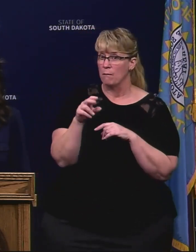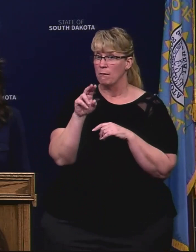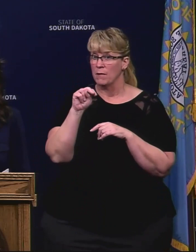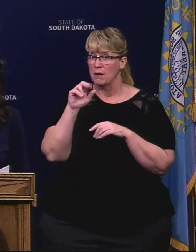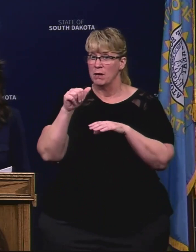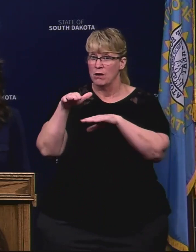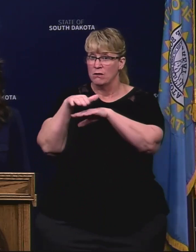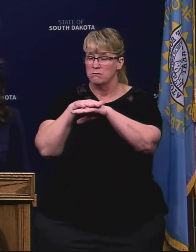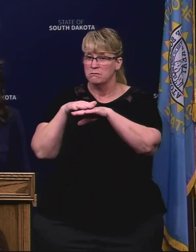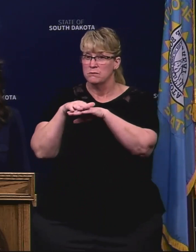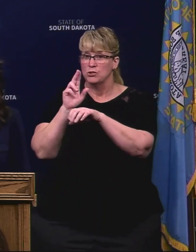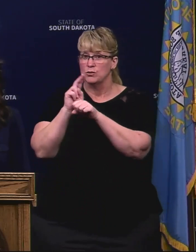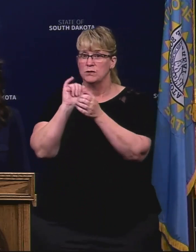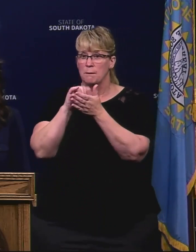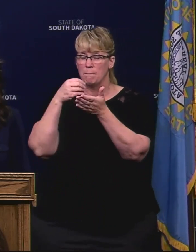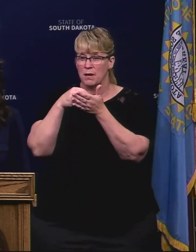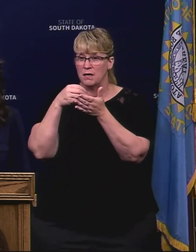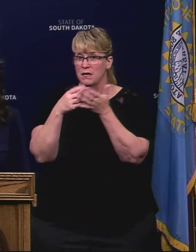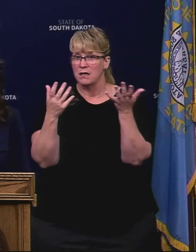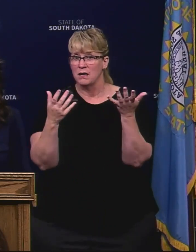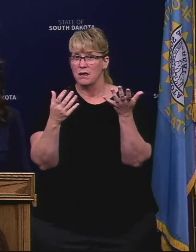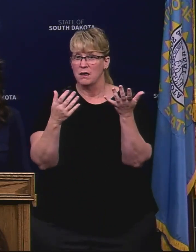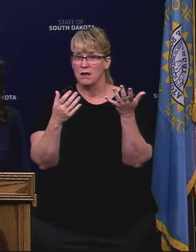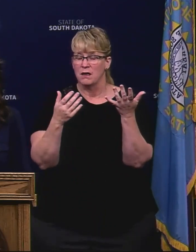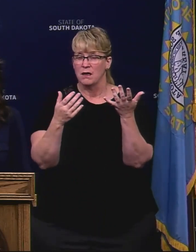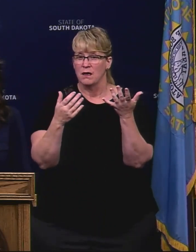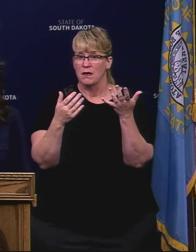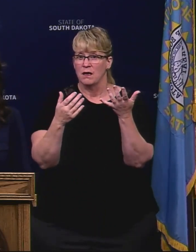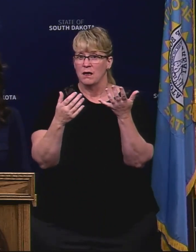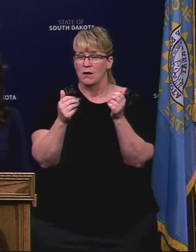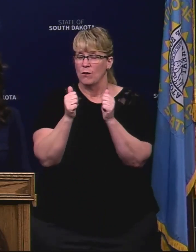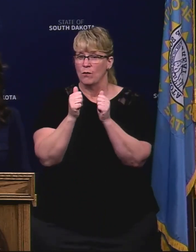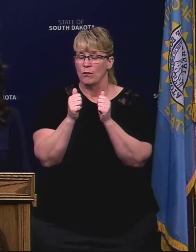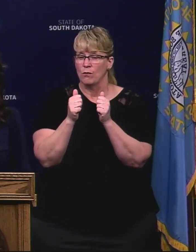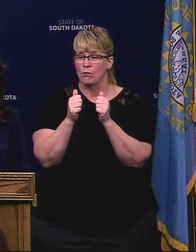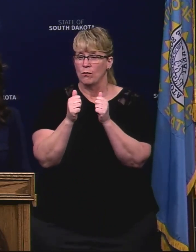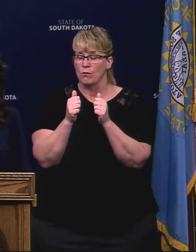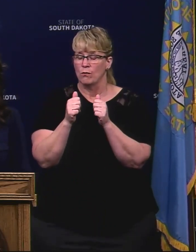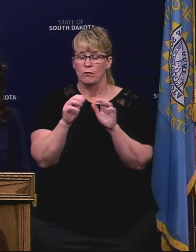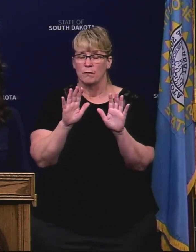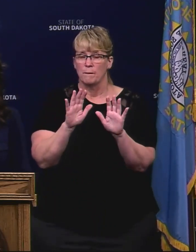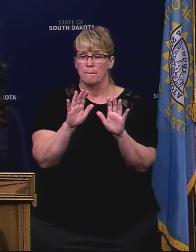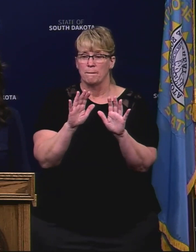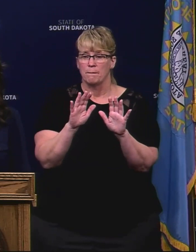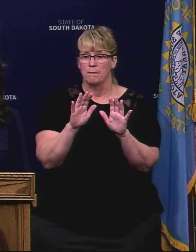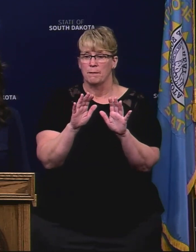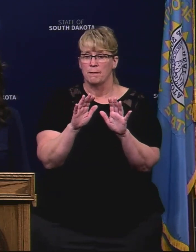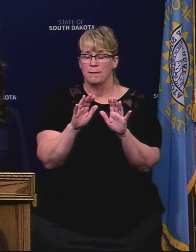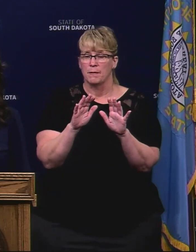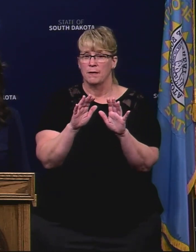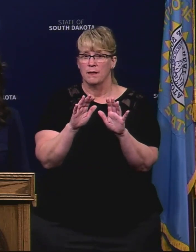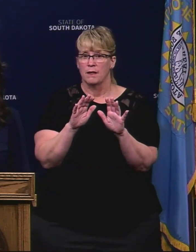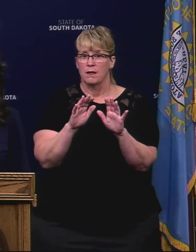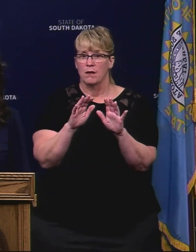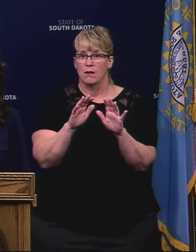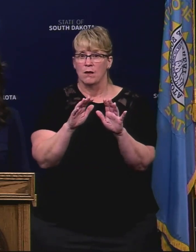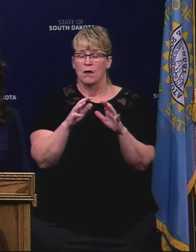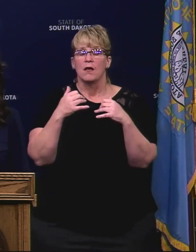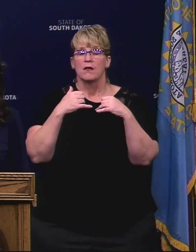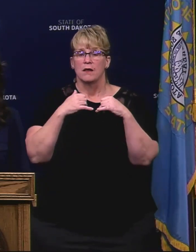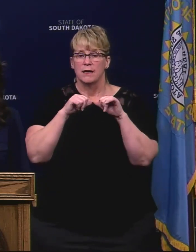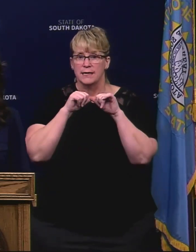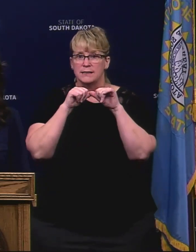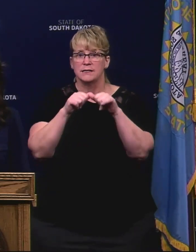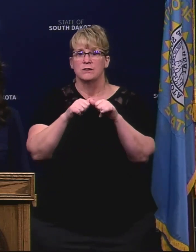using the money as a revenue replacement? We have have some indications that they're still